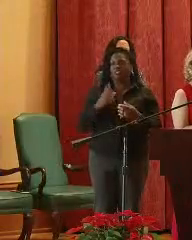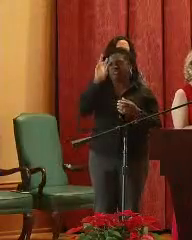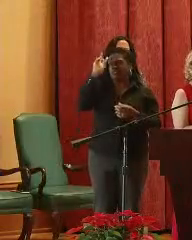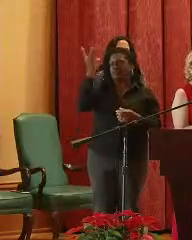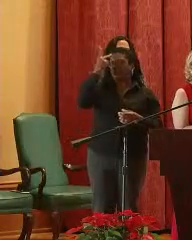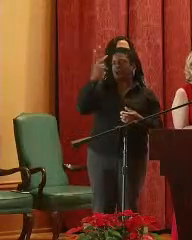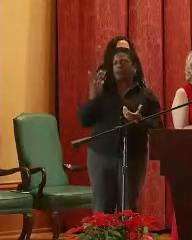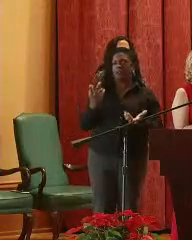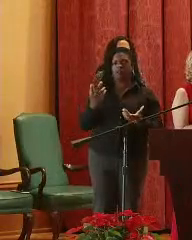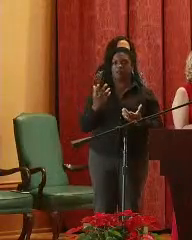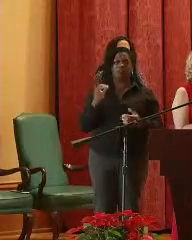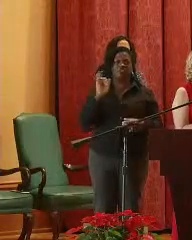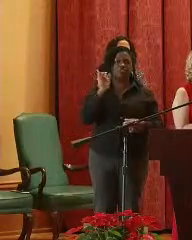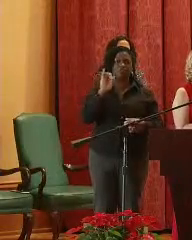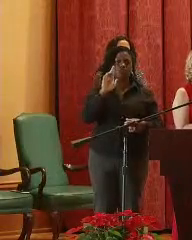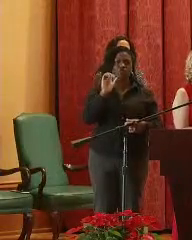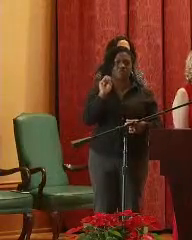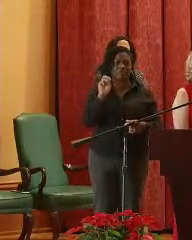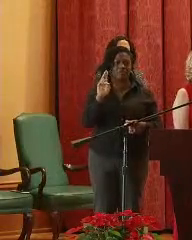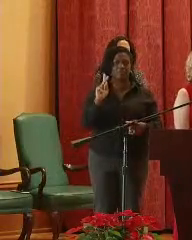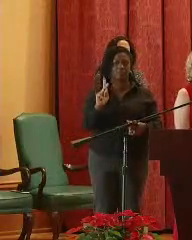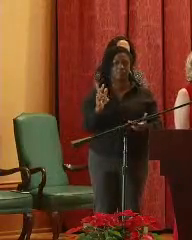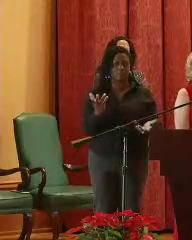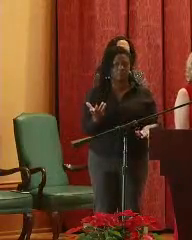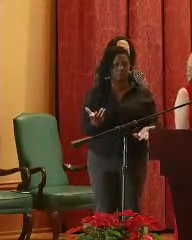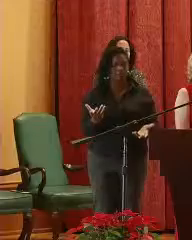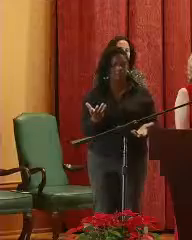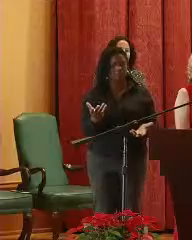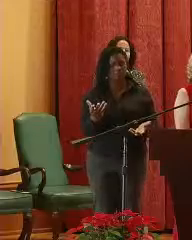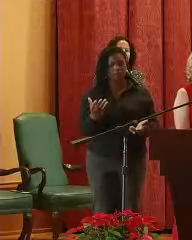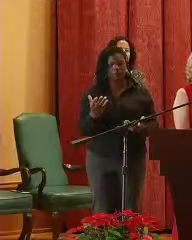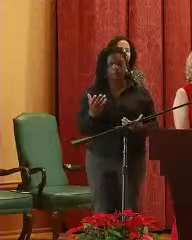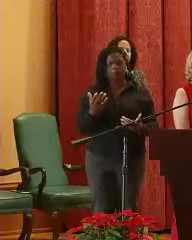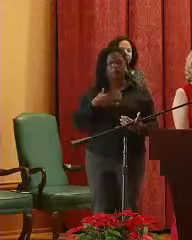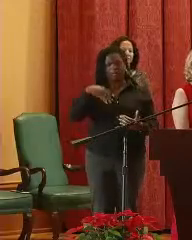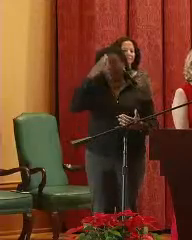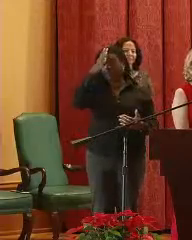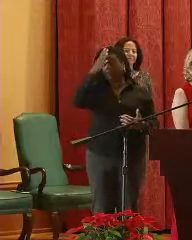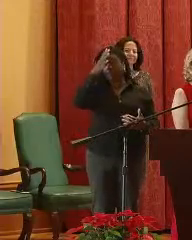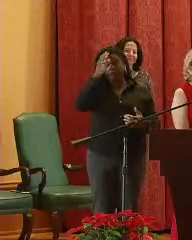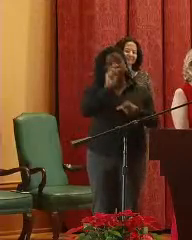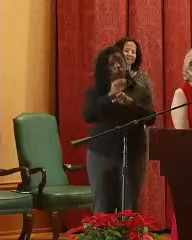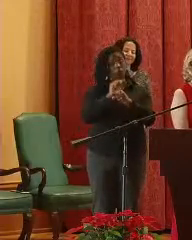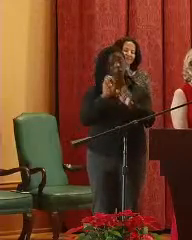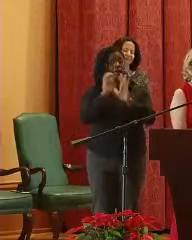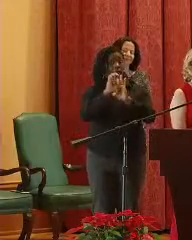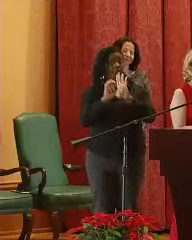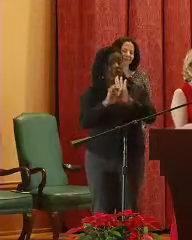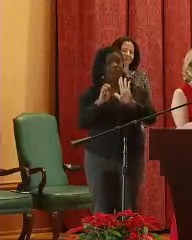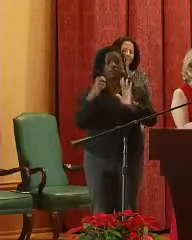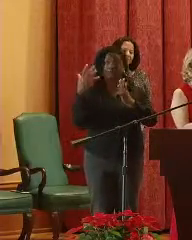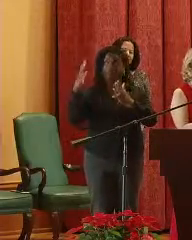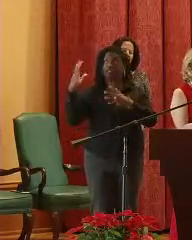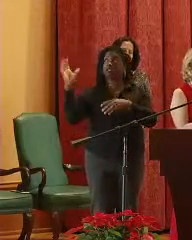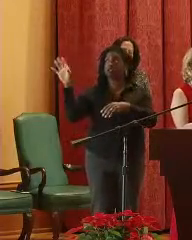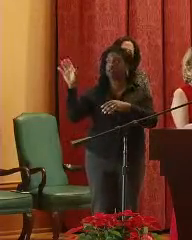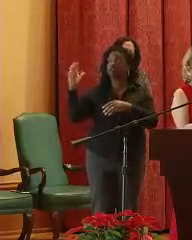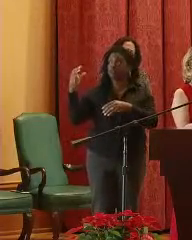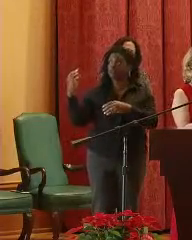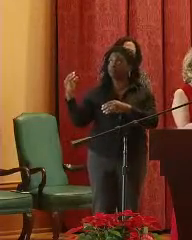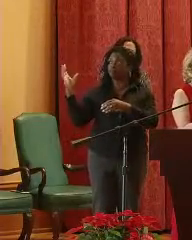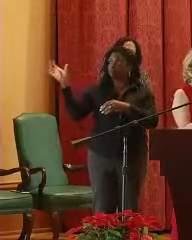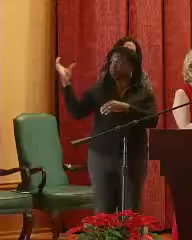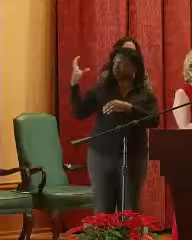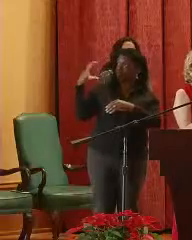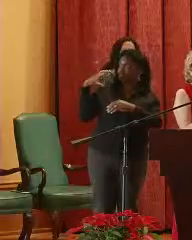risk. I was blessed with my dad's work ethics, so I worked hard and moved up the ranks, learning